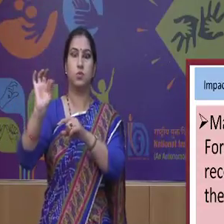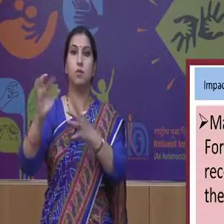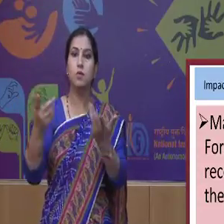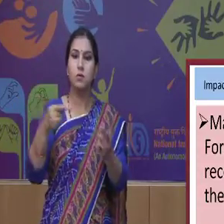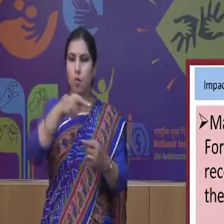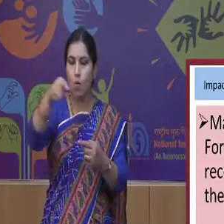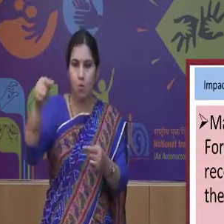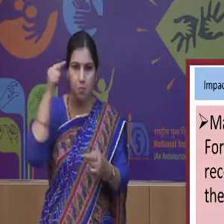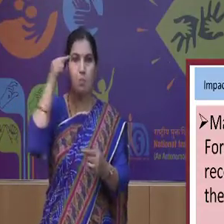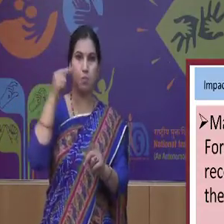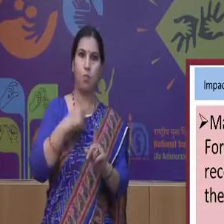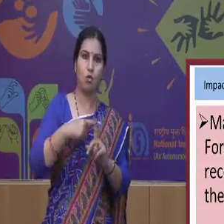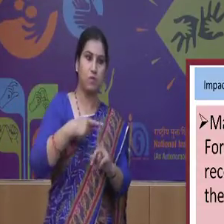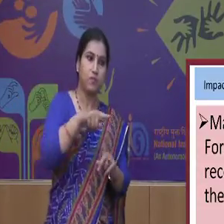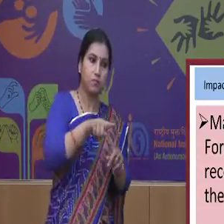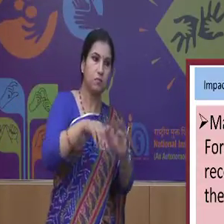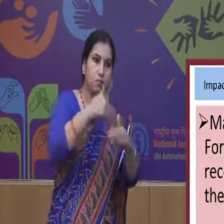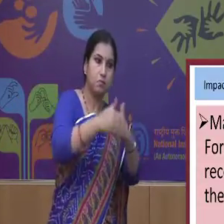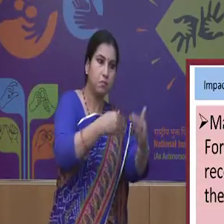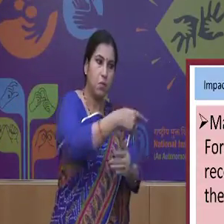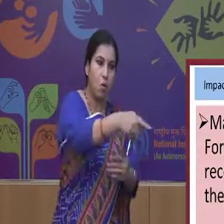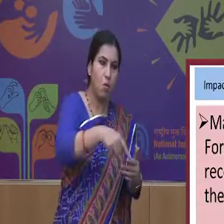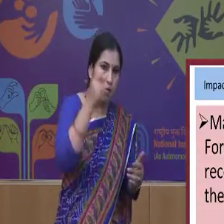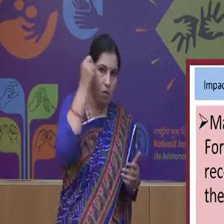So, this was a positive effect.